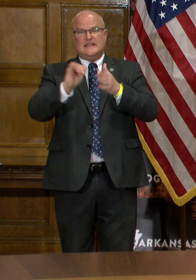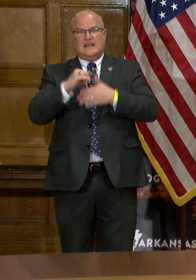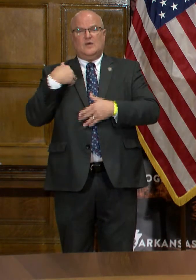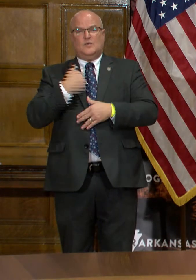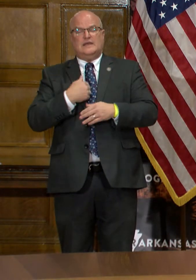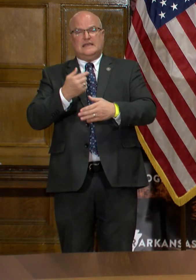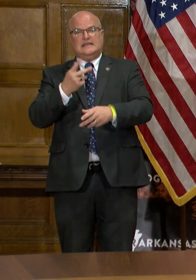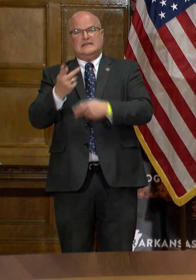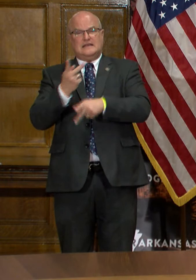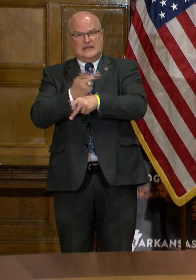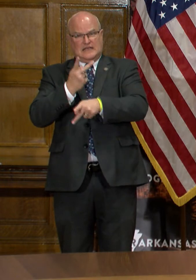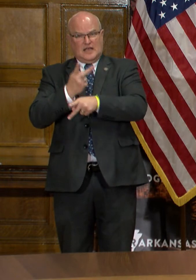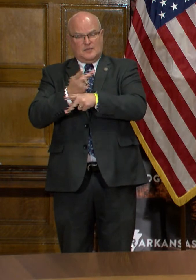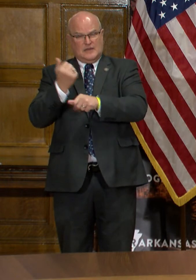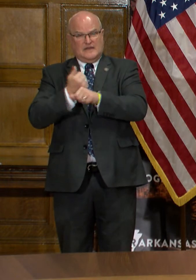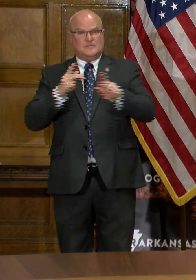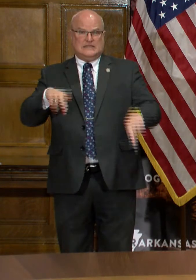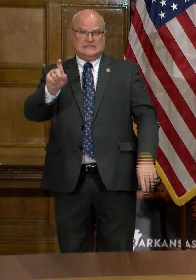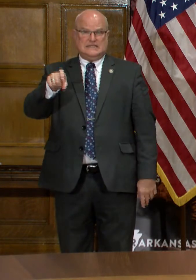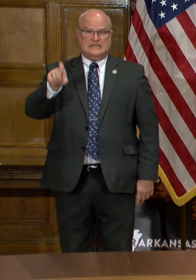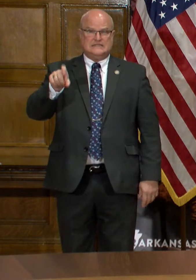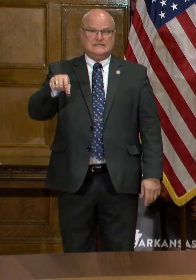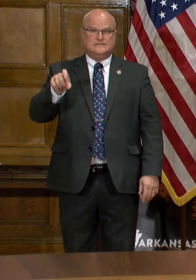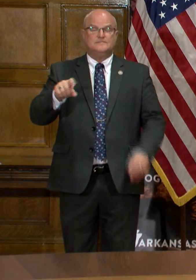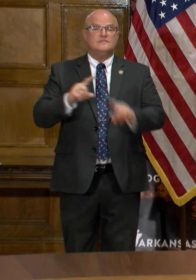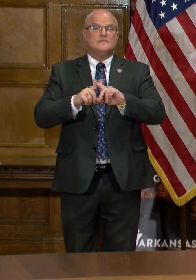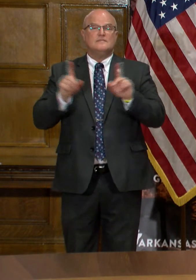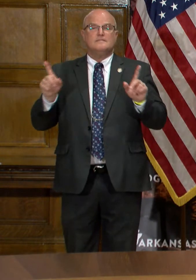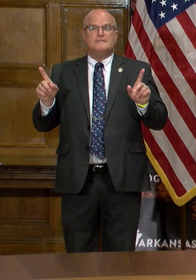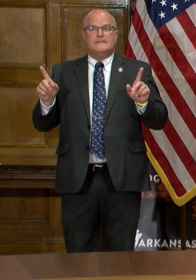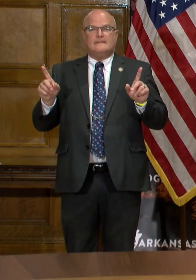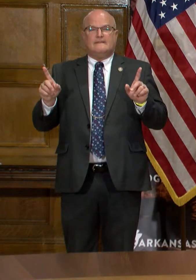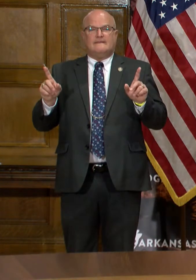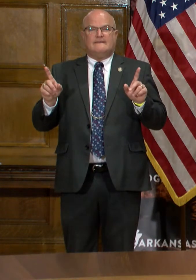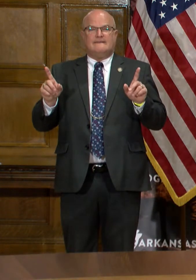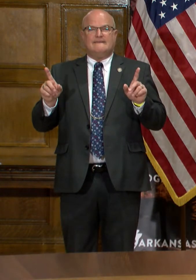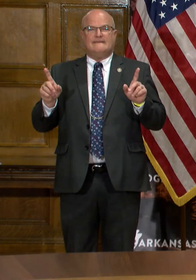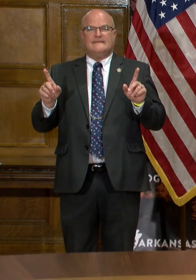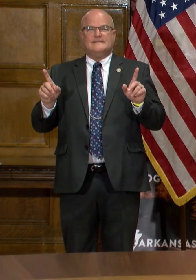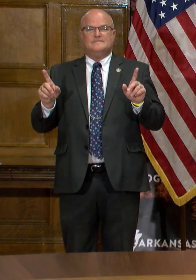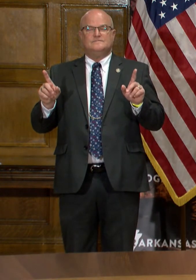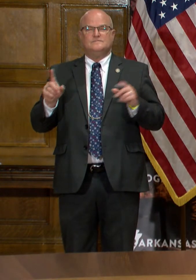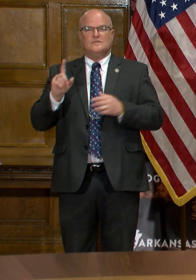we can accommodate everybody's needs. But